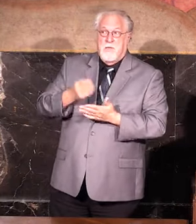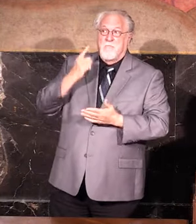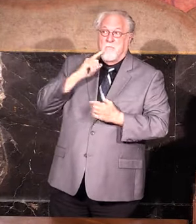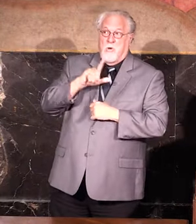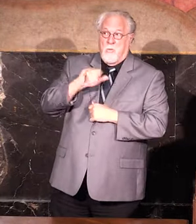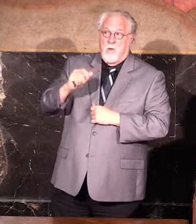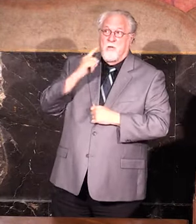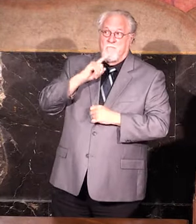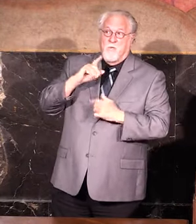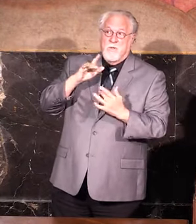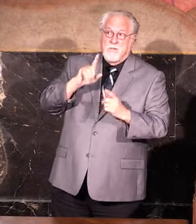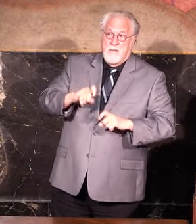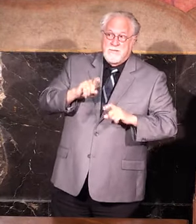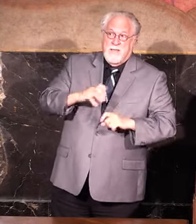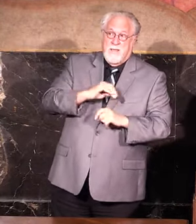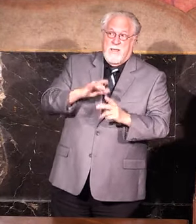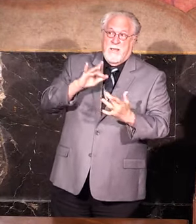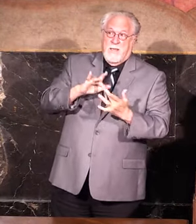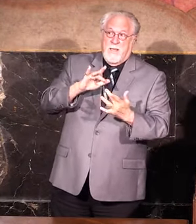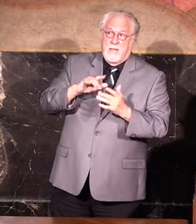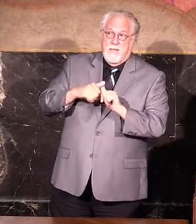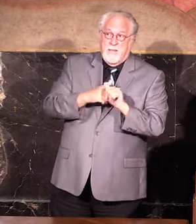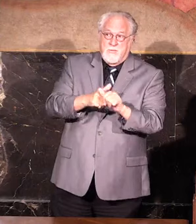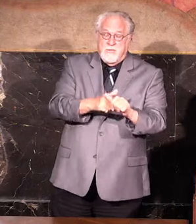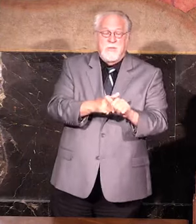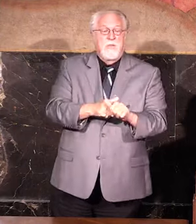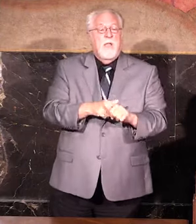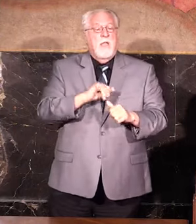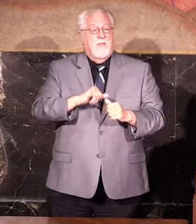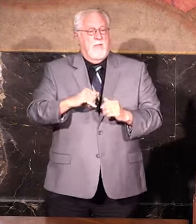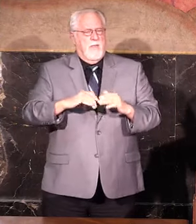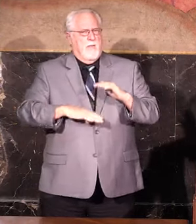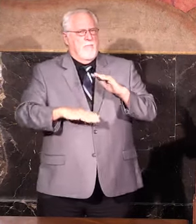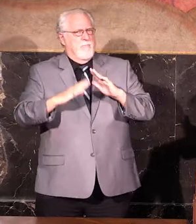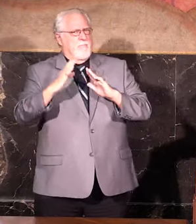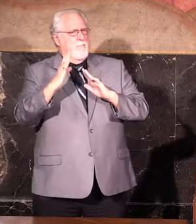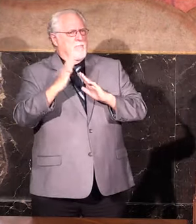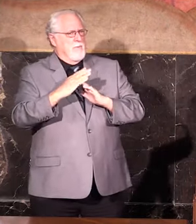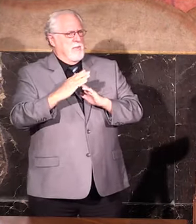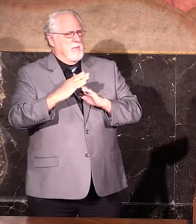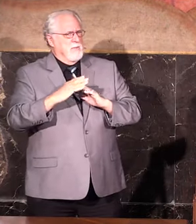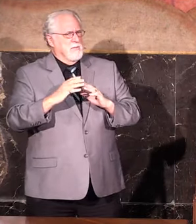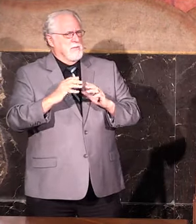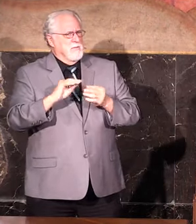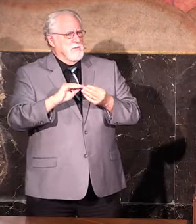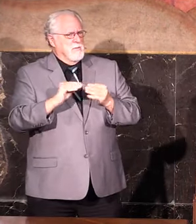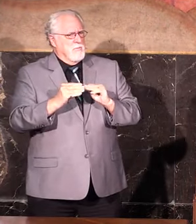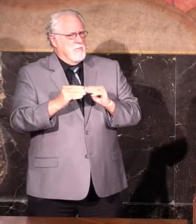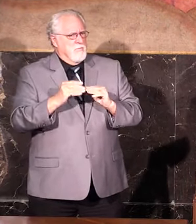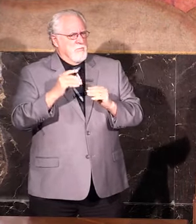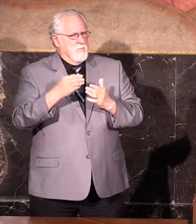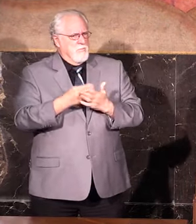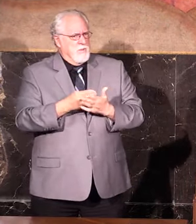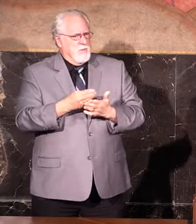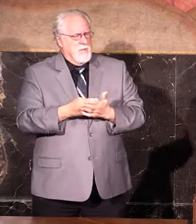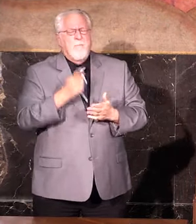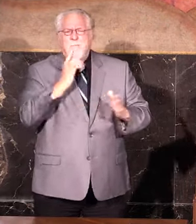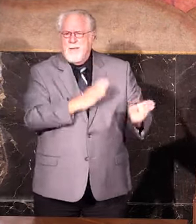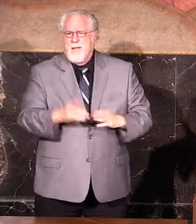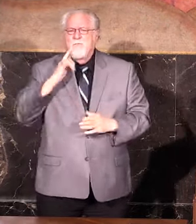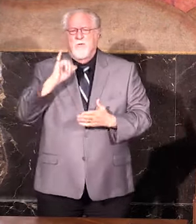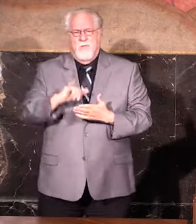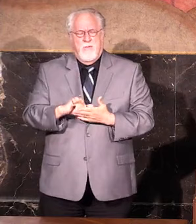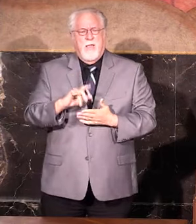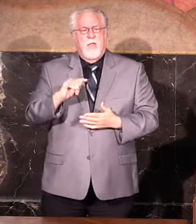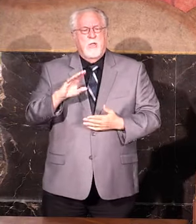contact tracing. I think that maximum amount, and I think the plan is for that